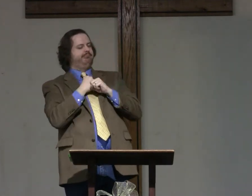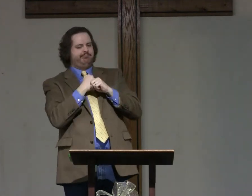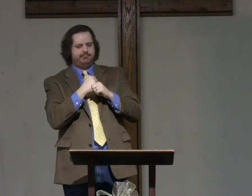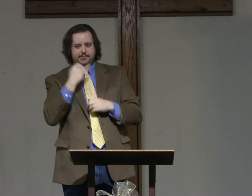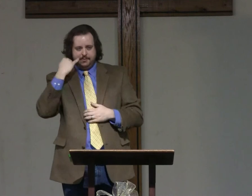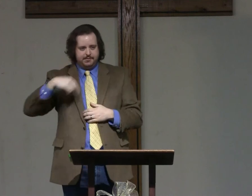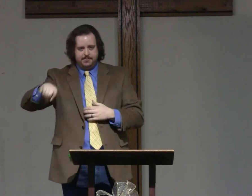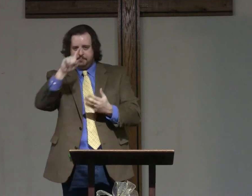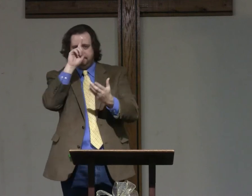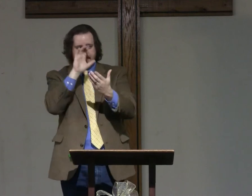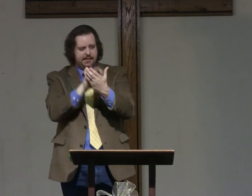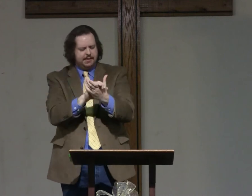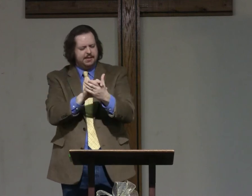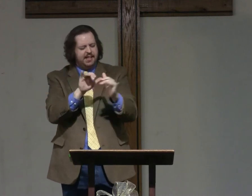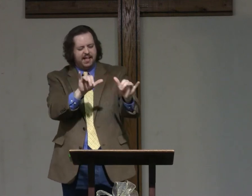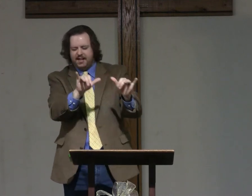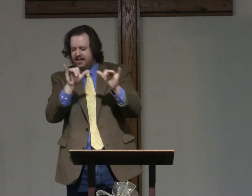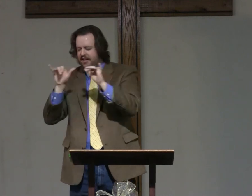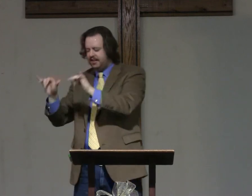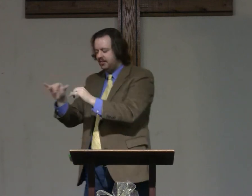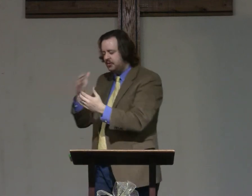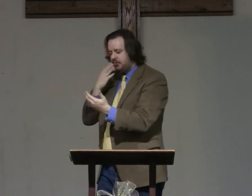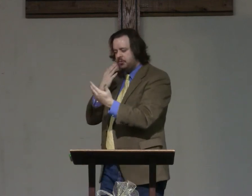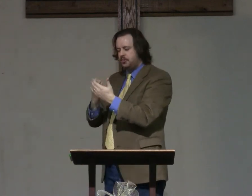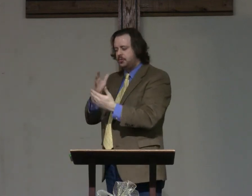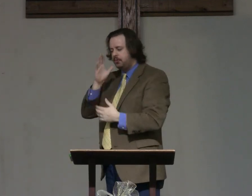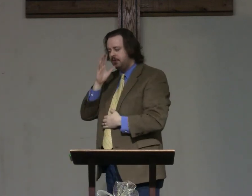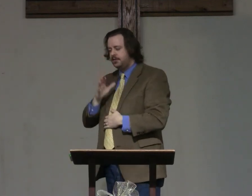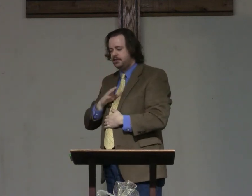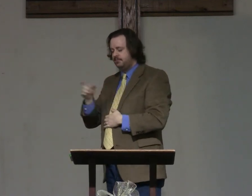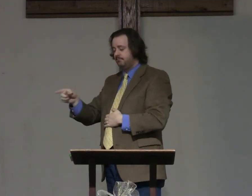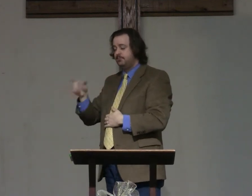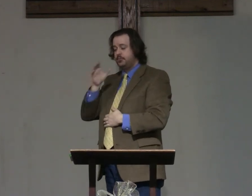water. If you believe, just as this woman,